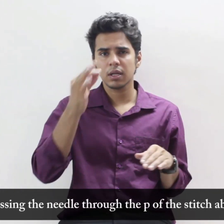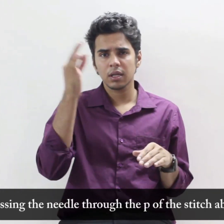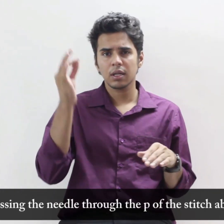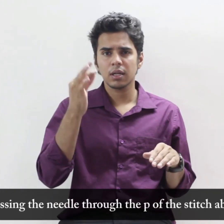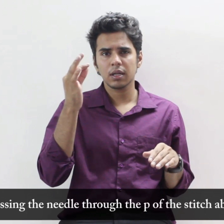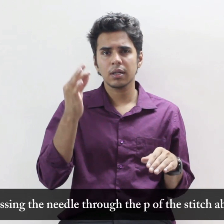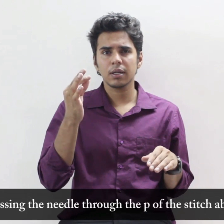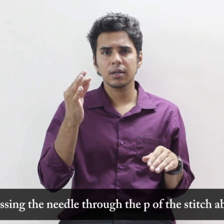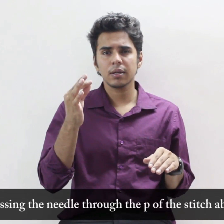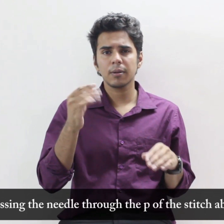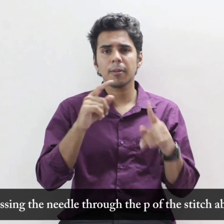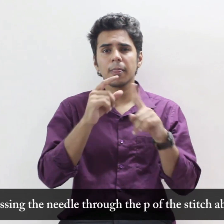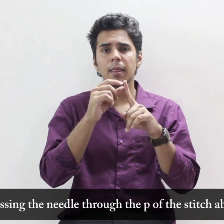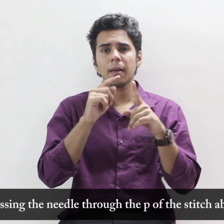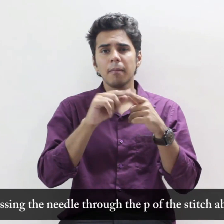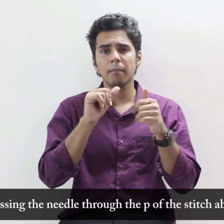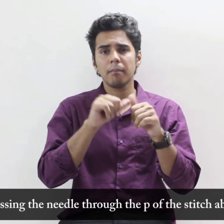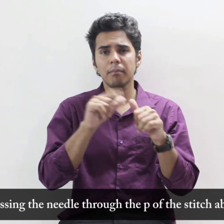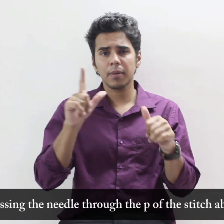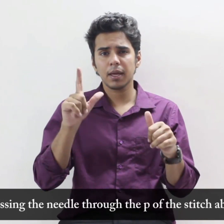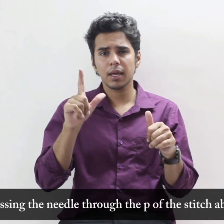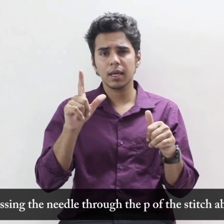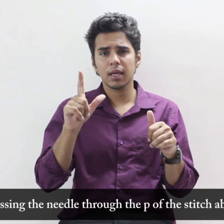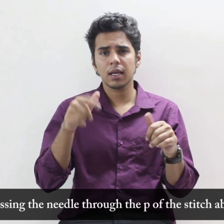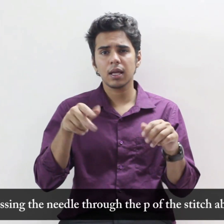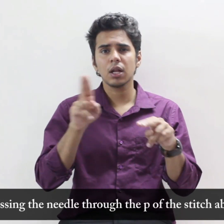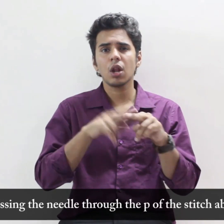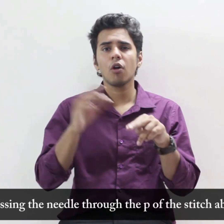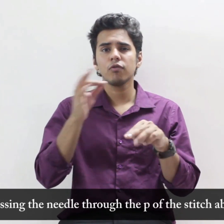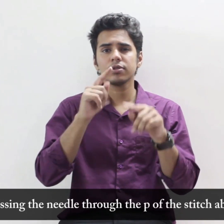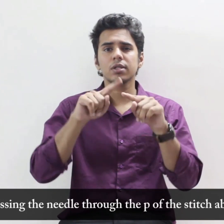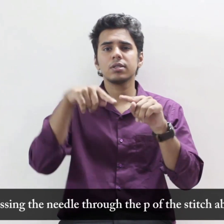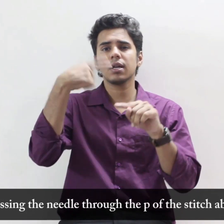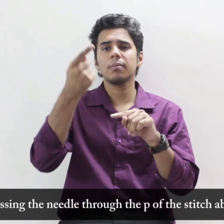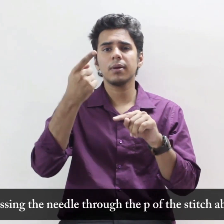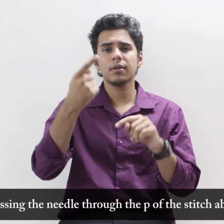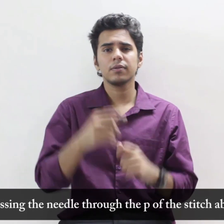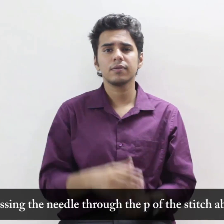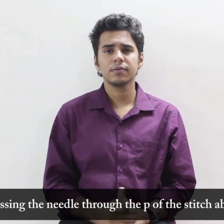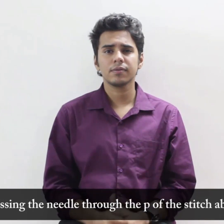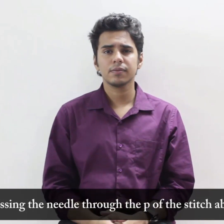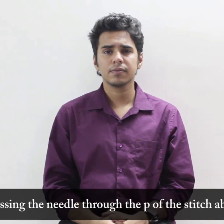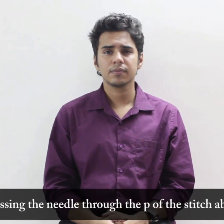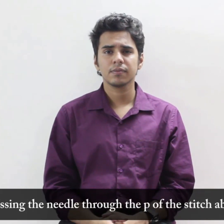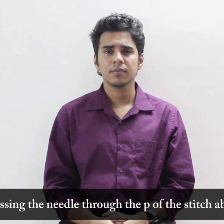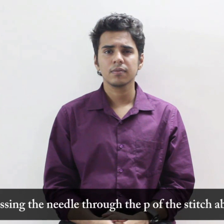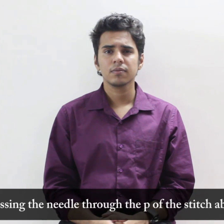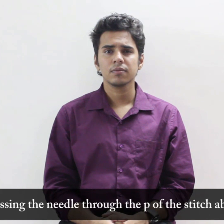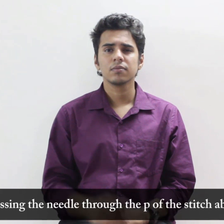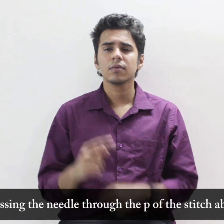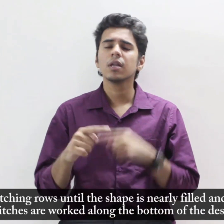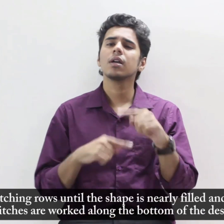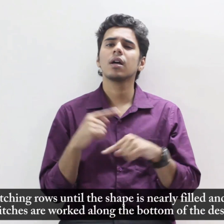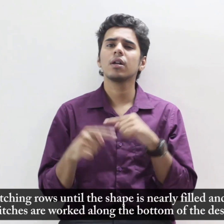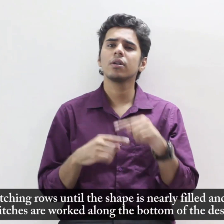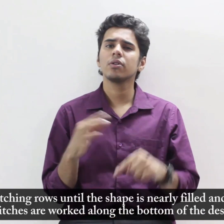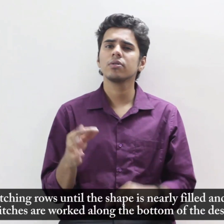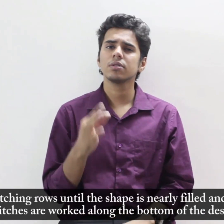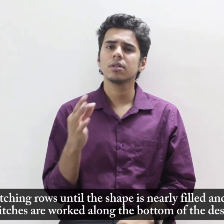passing the needle through the P of the stitch above. Continue stitching